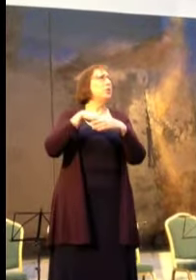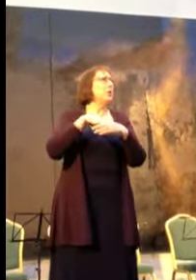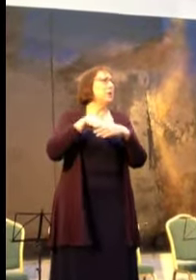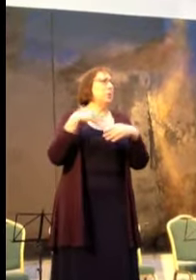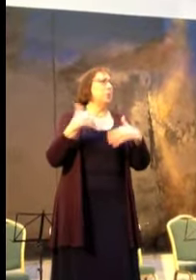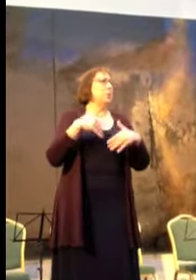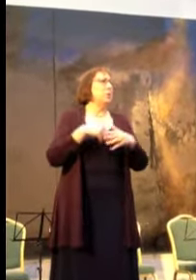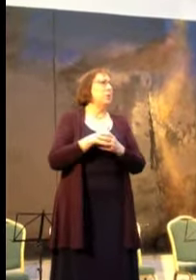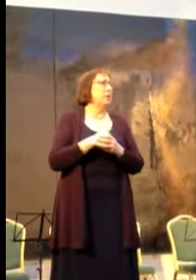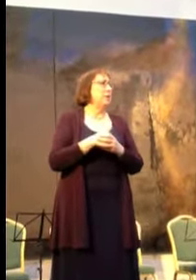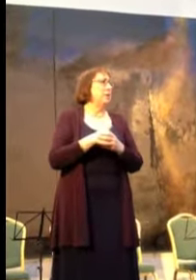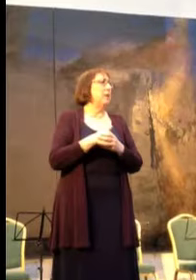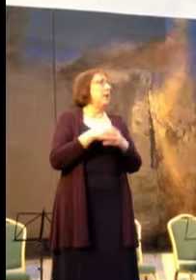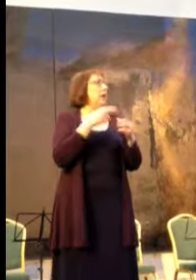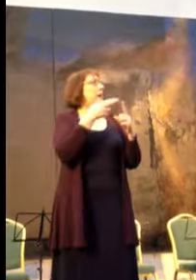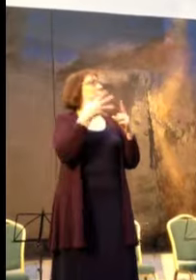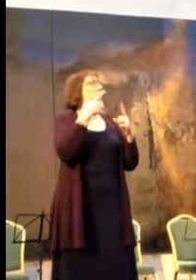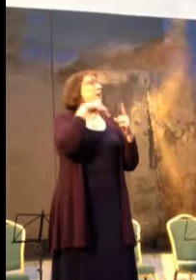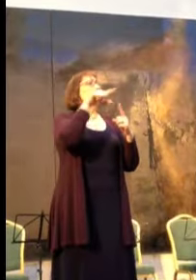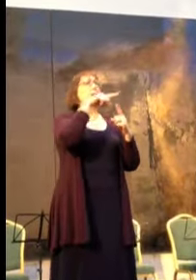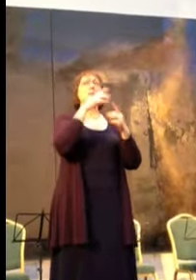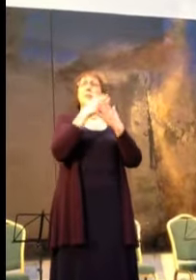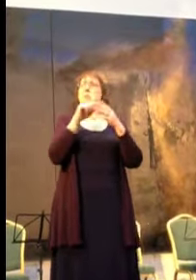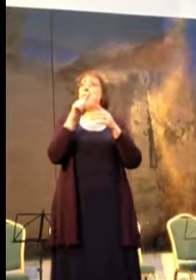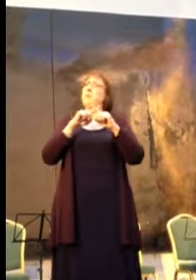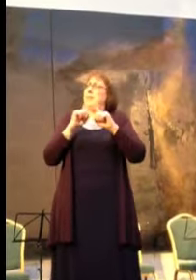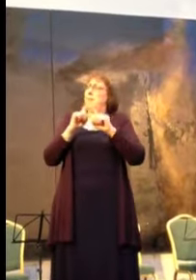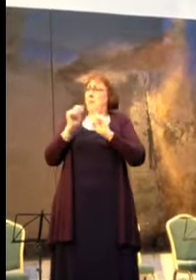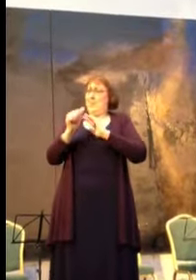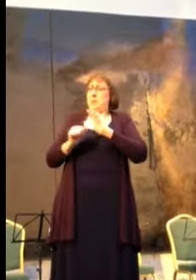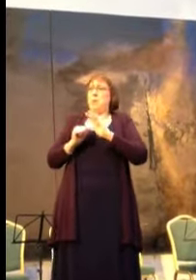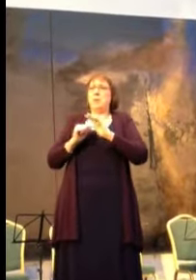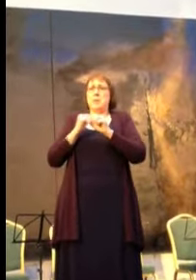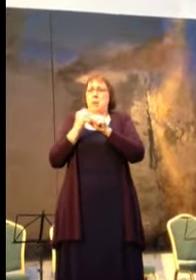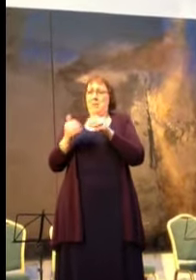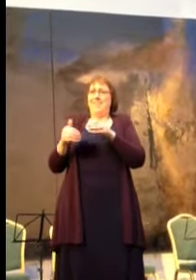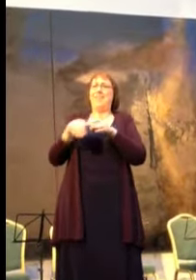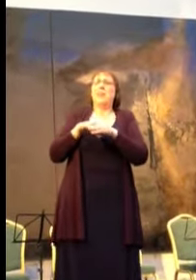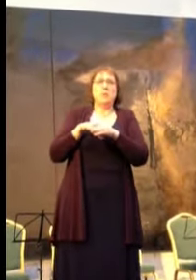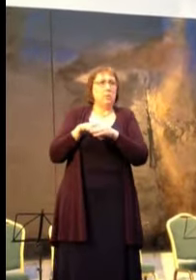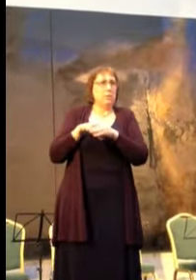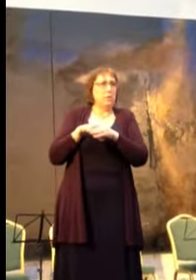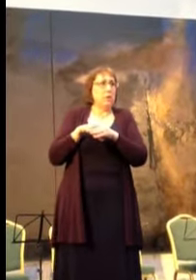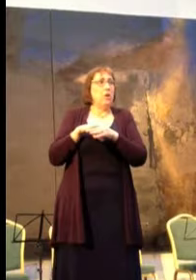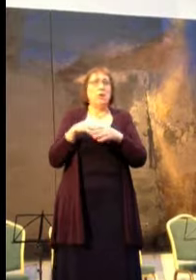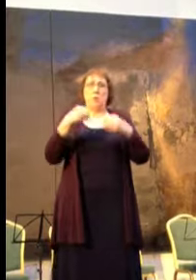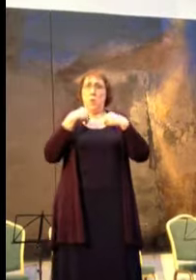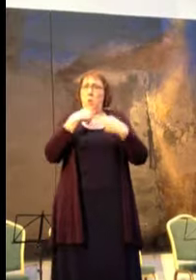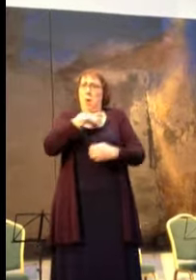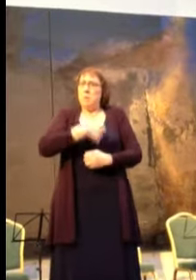also recognise those of you who have different experience and knowledge of its importance, including direct